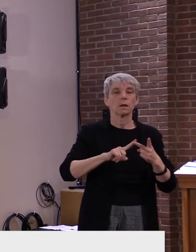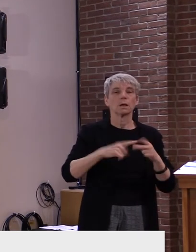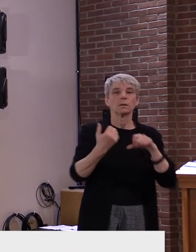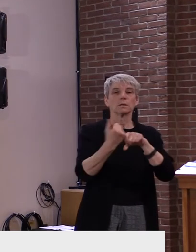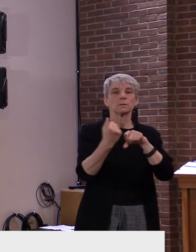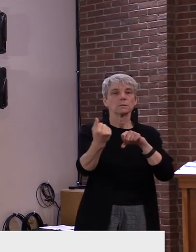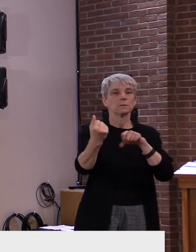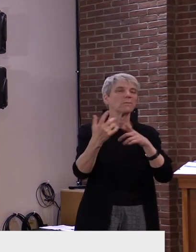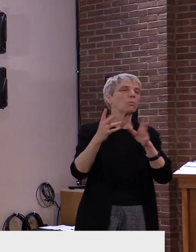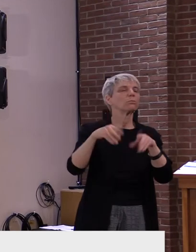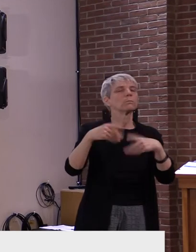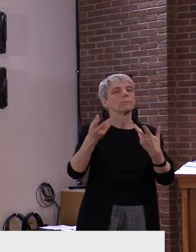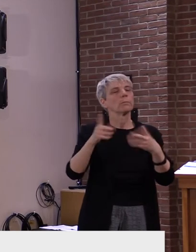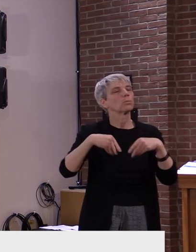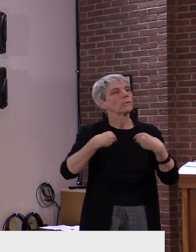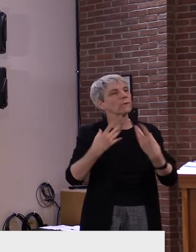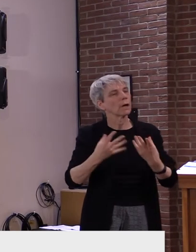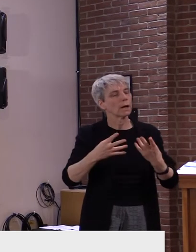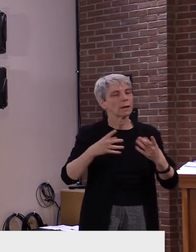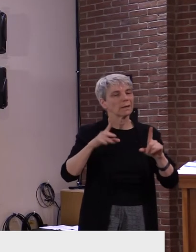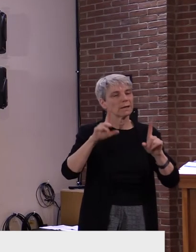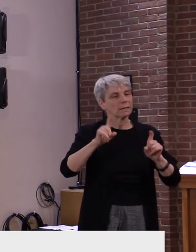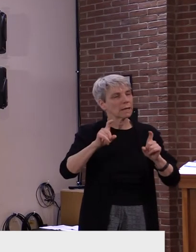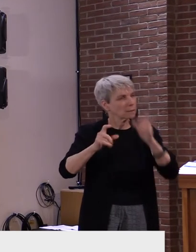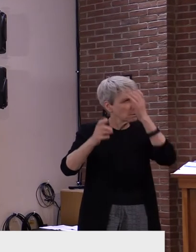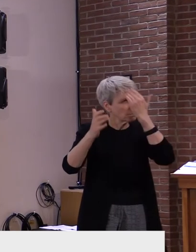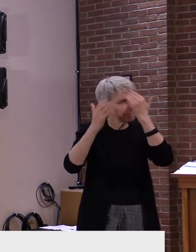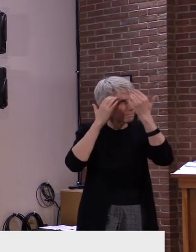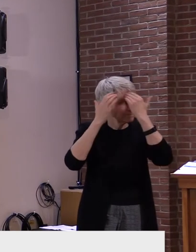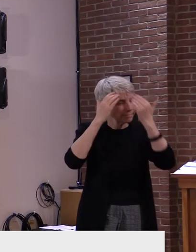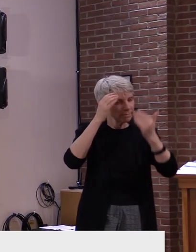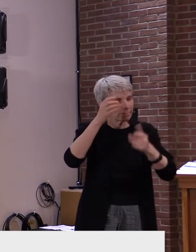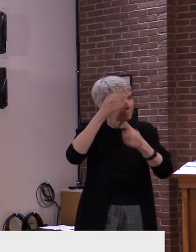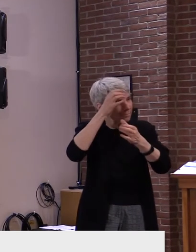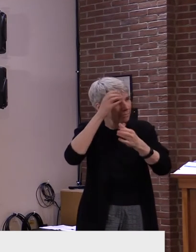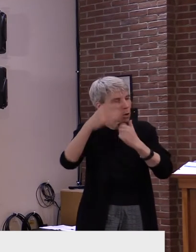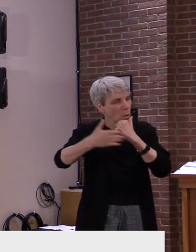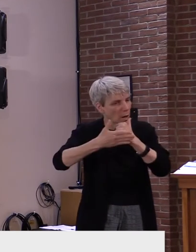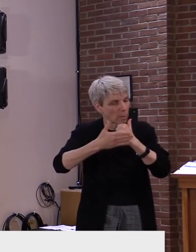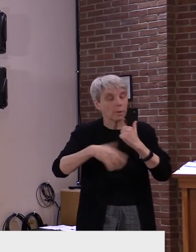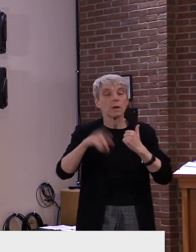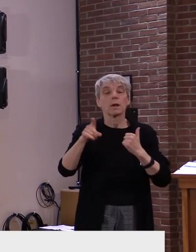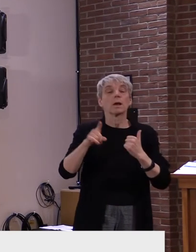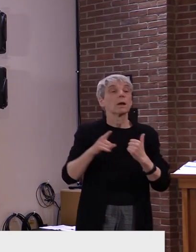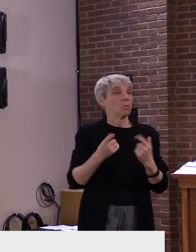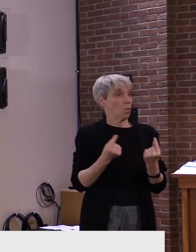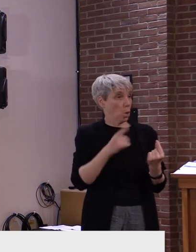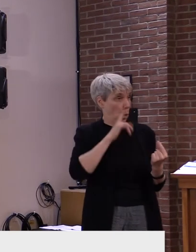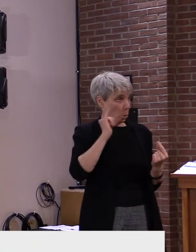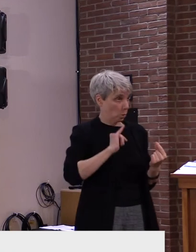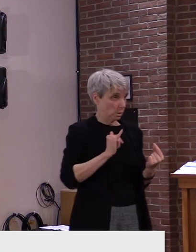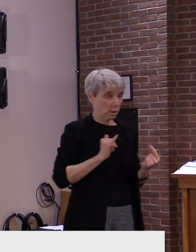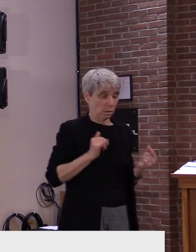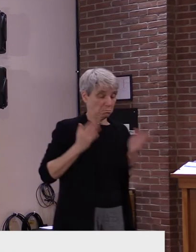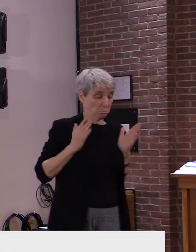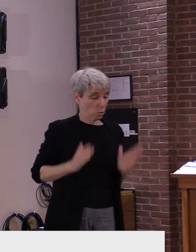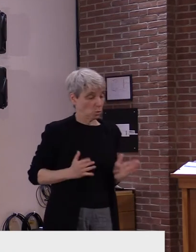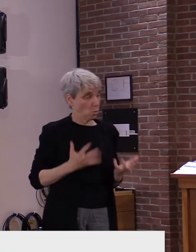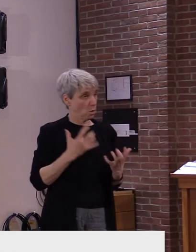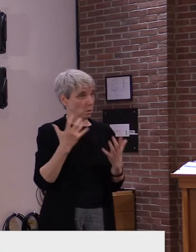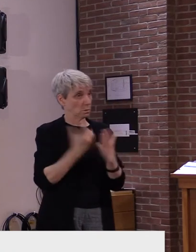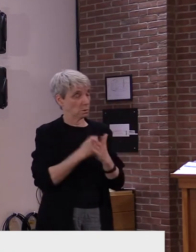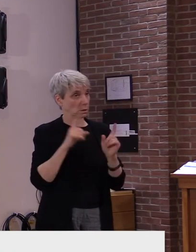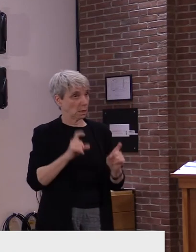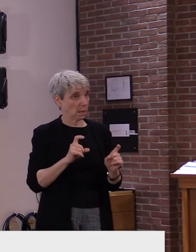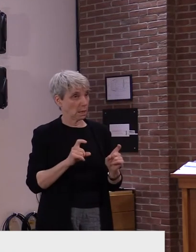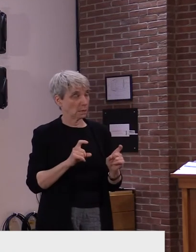support what will happen is basically you will register for a test at a location that's